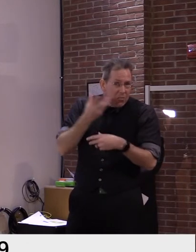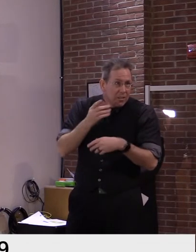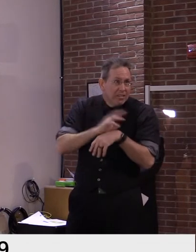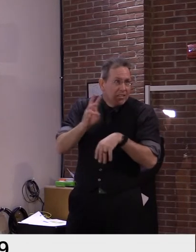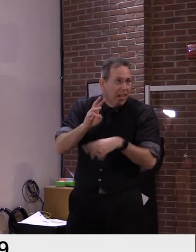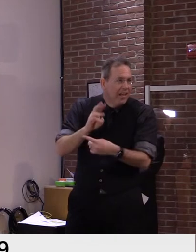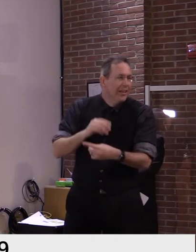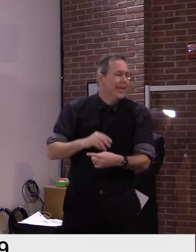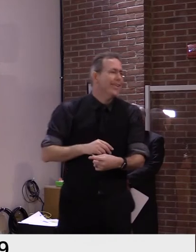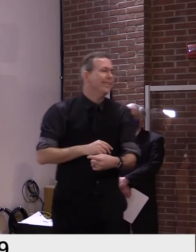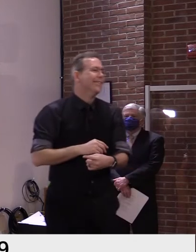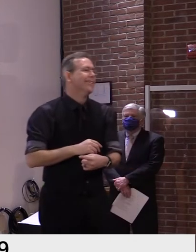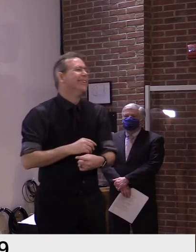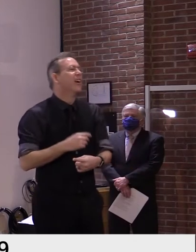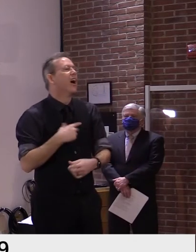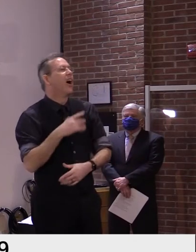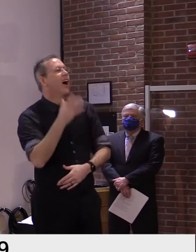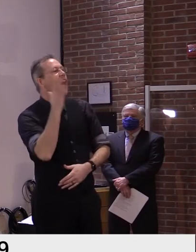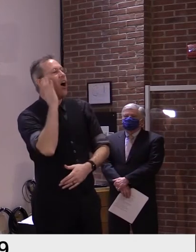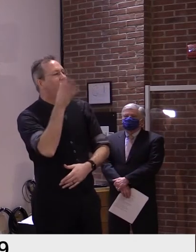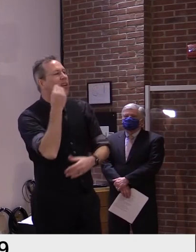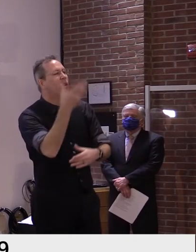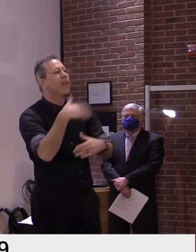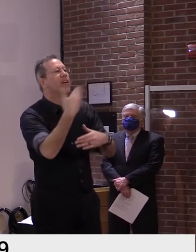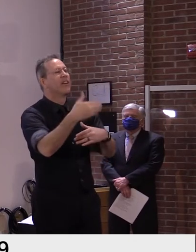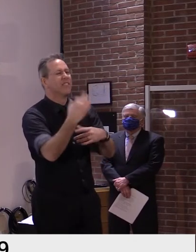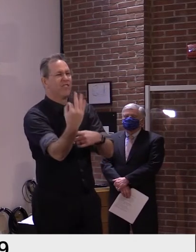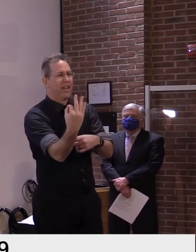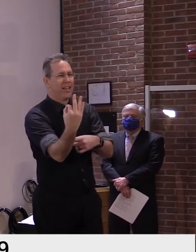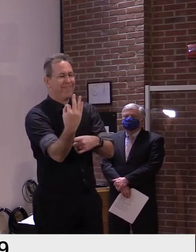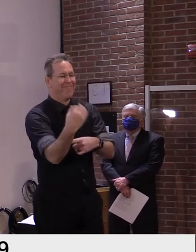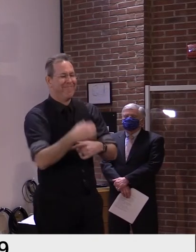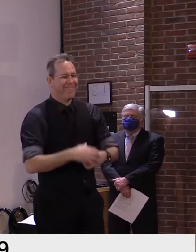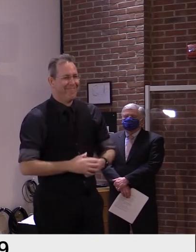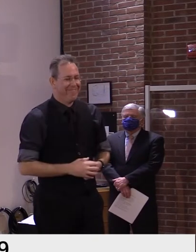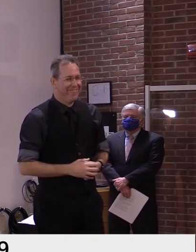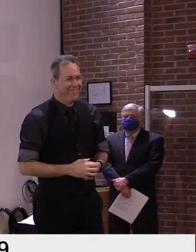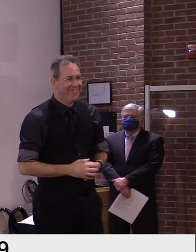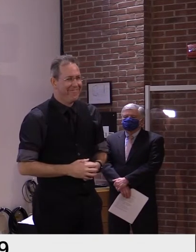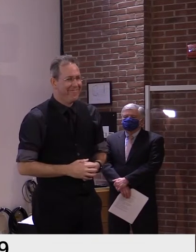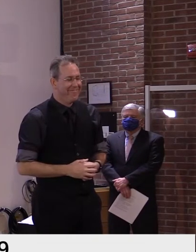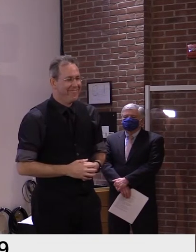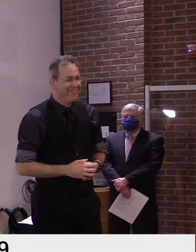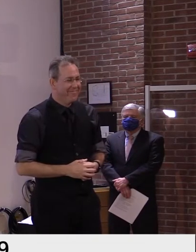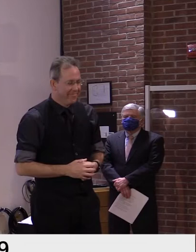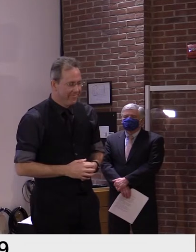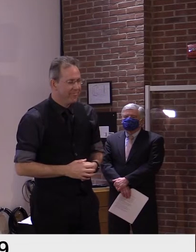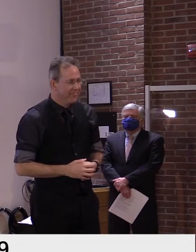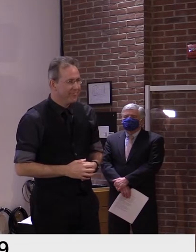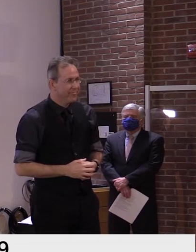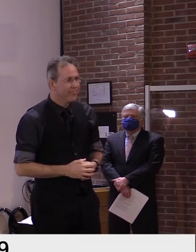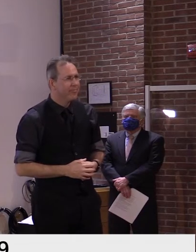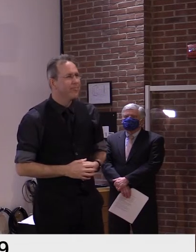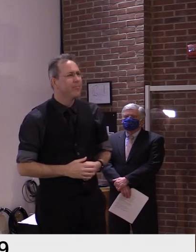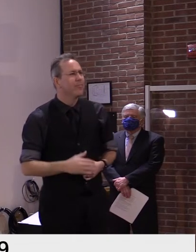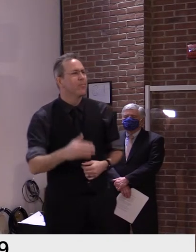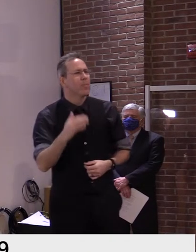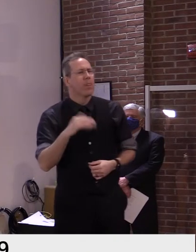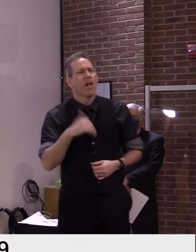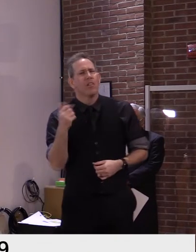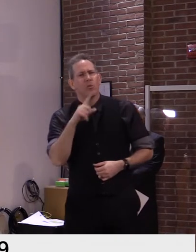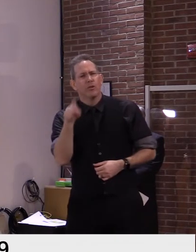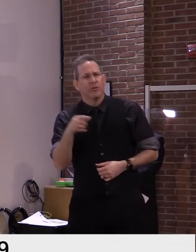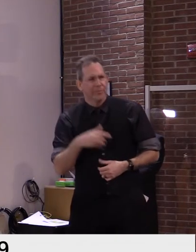conference. Okay. Moving on, Governor, your administration has said for months that